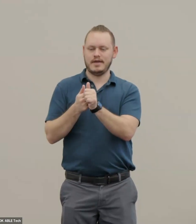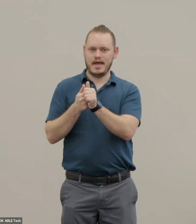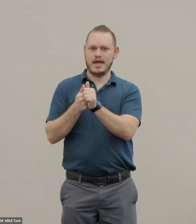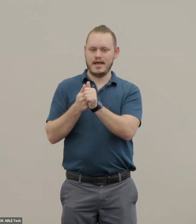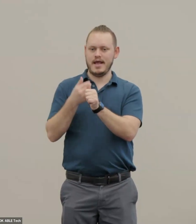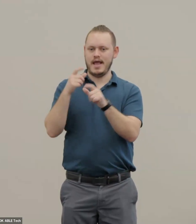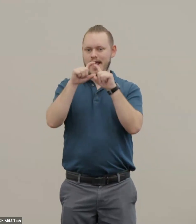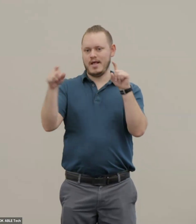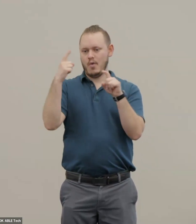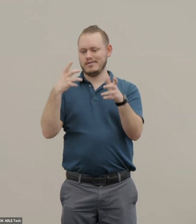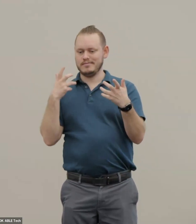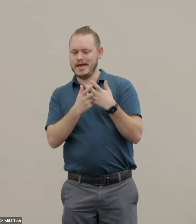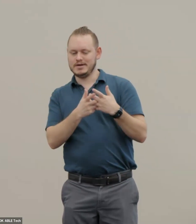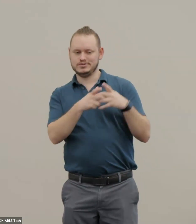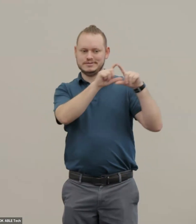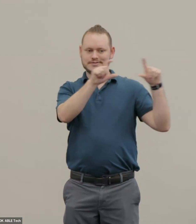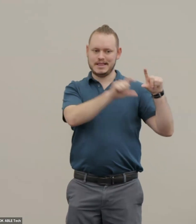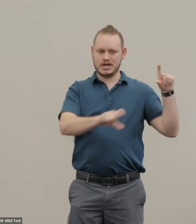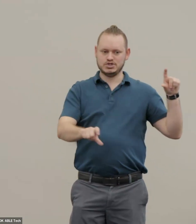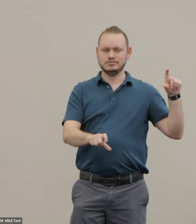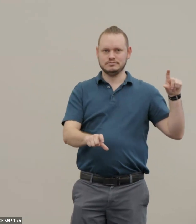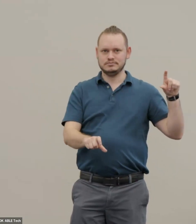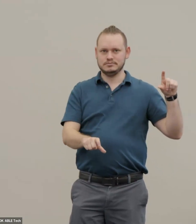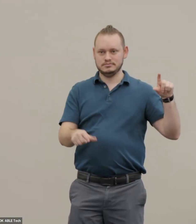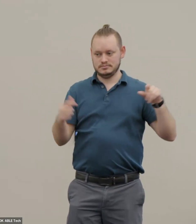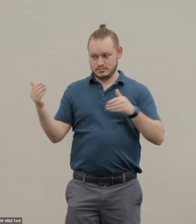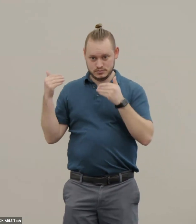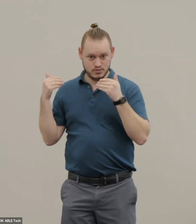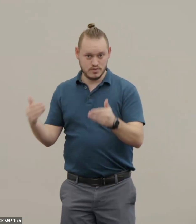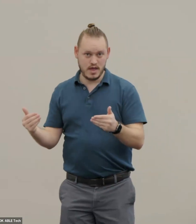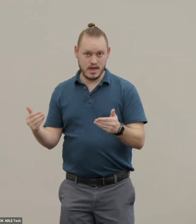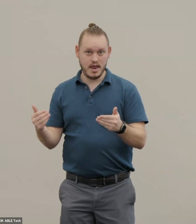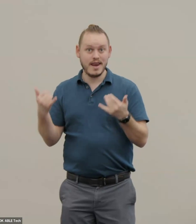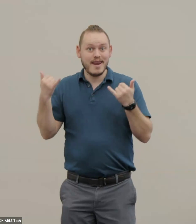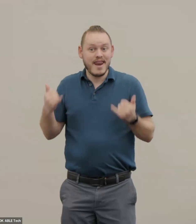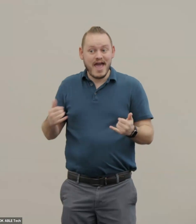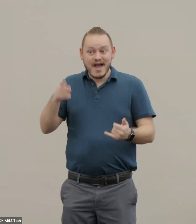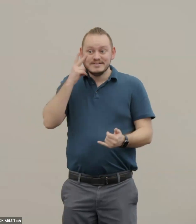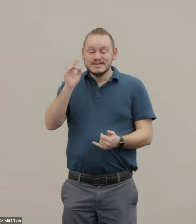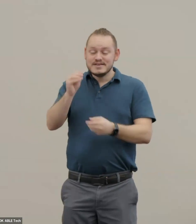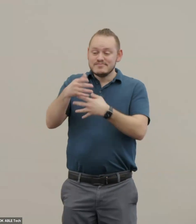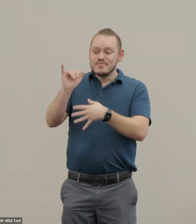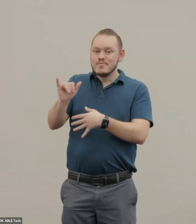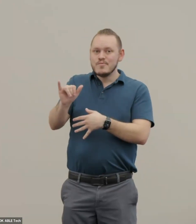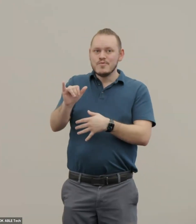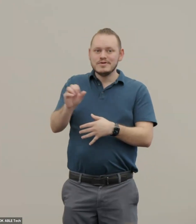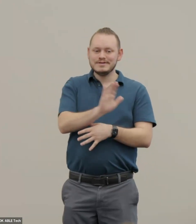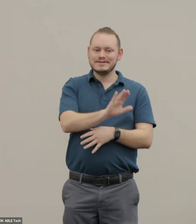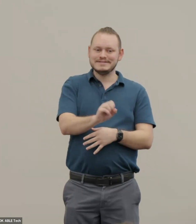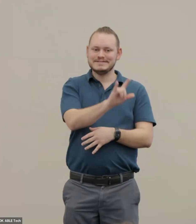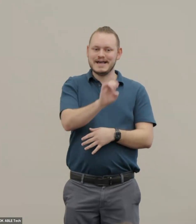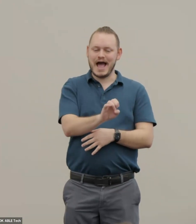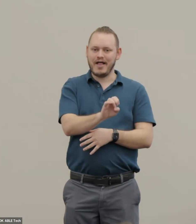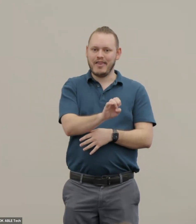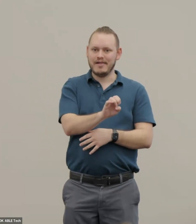to match selection. And when I do that, you can now see that the heading 1 style